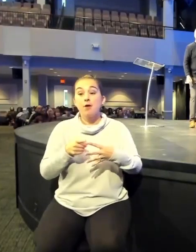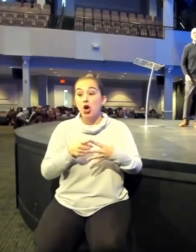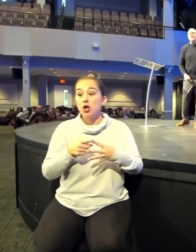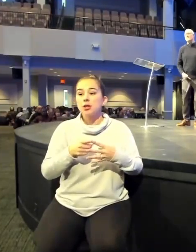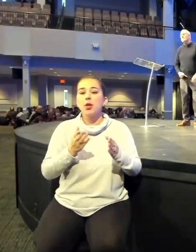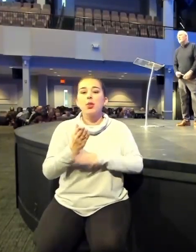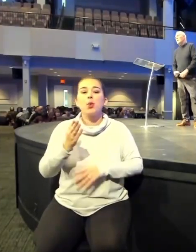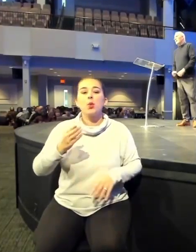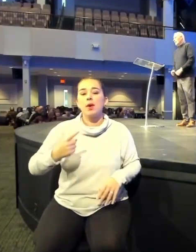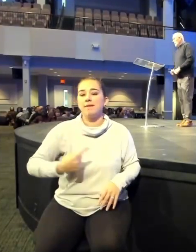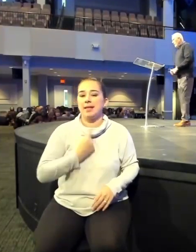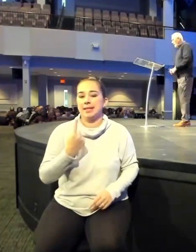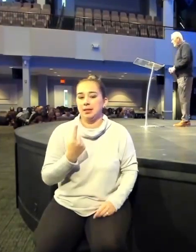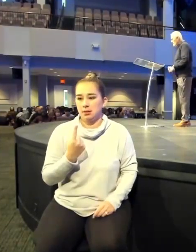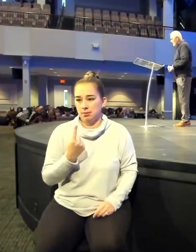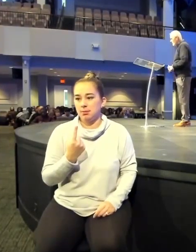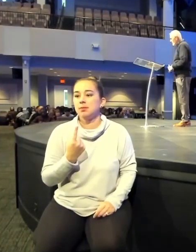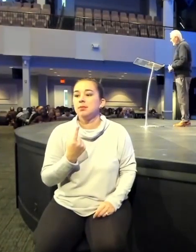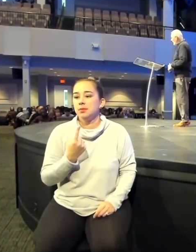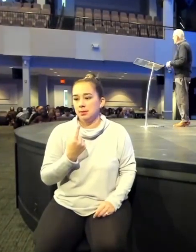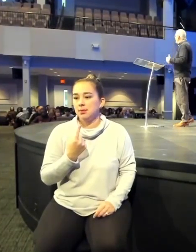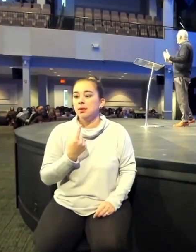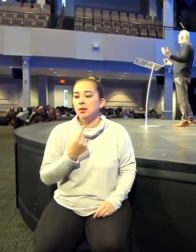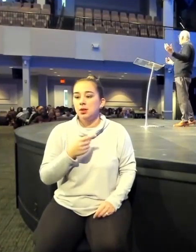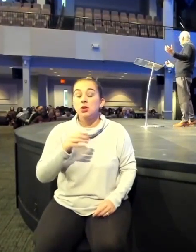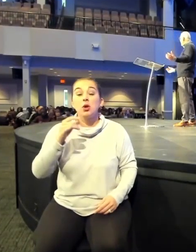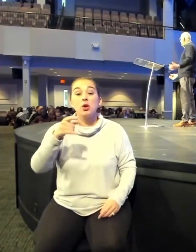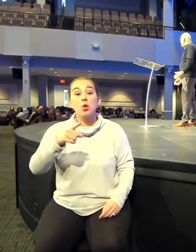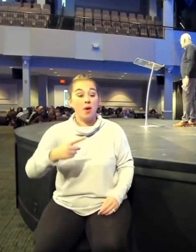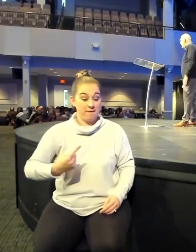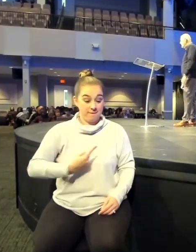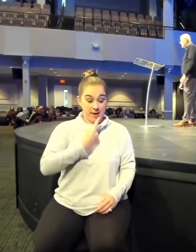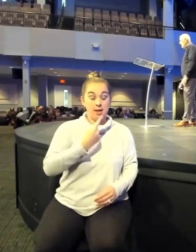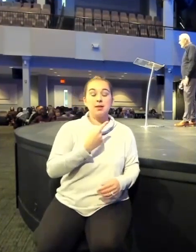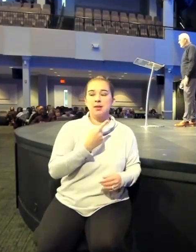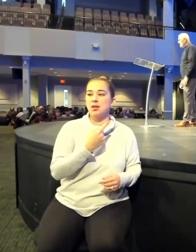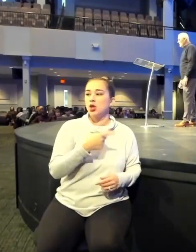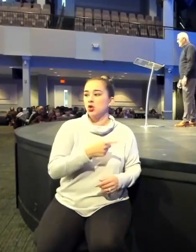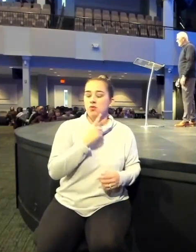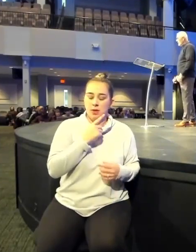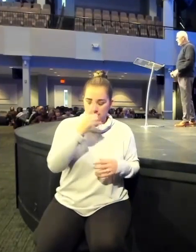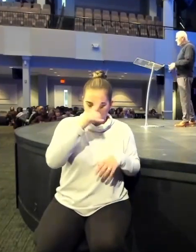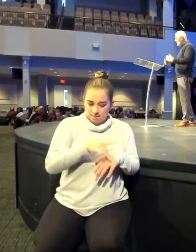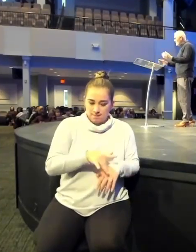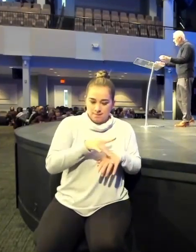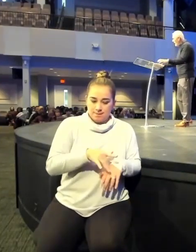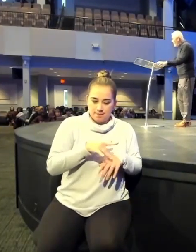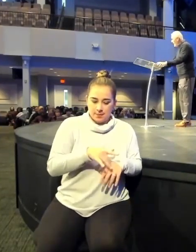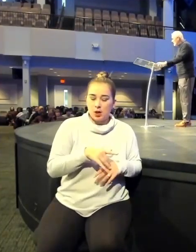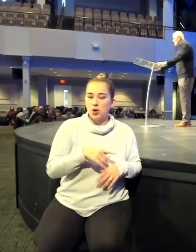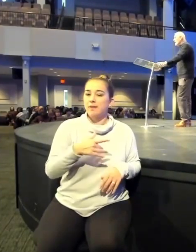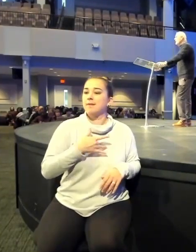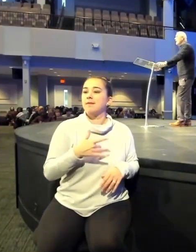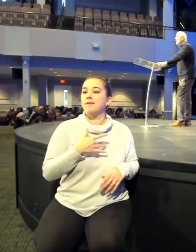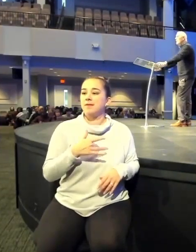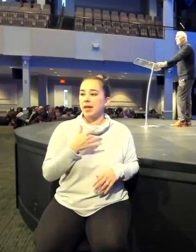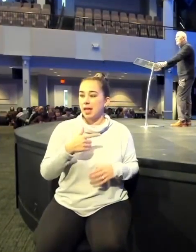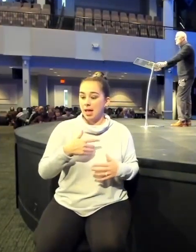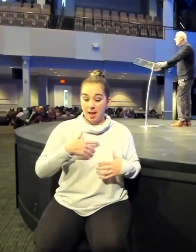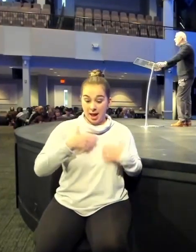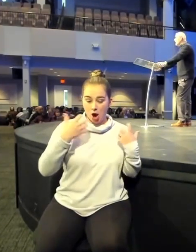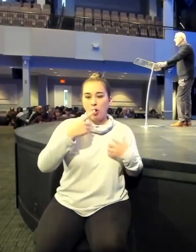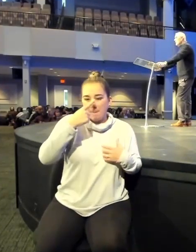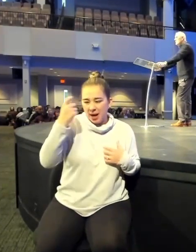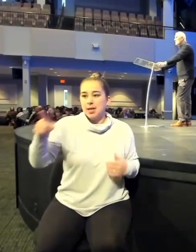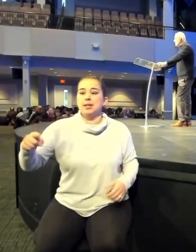through offenses. An offense is holding on to a hurt that you have in your life, feeling justified about some kind of anger